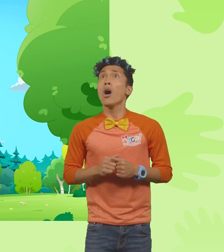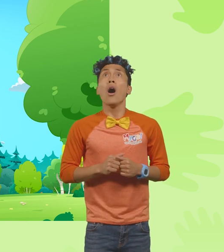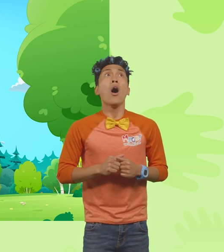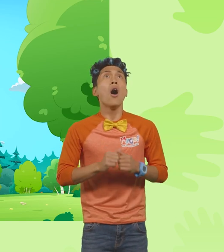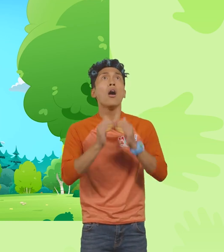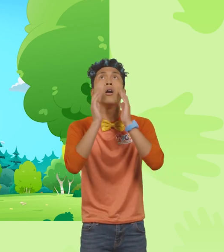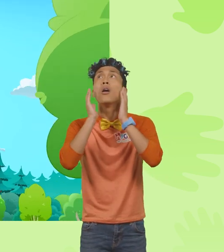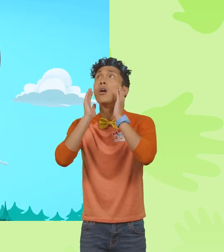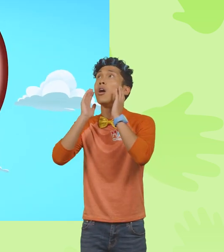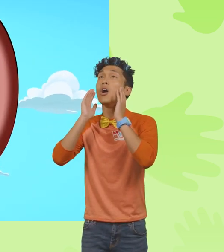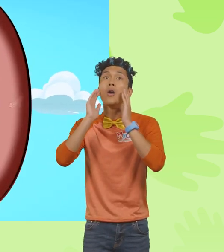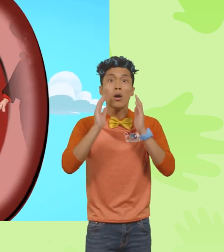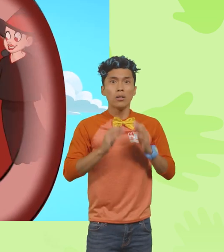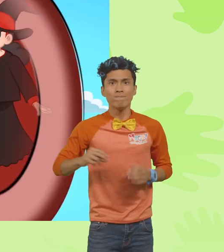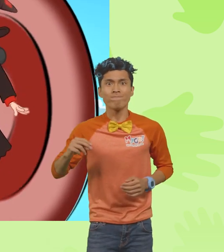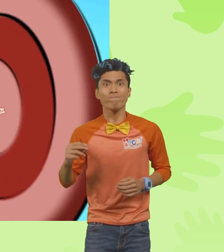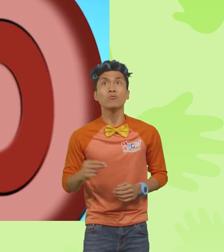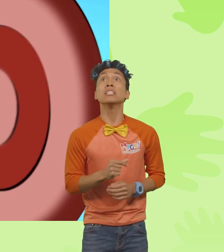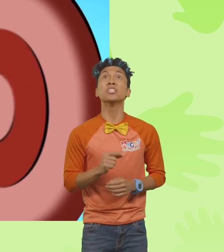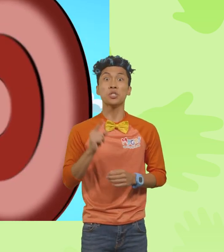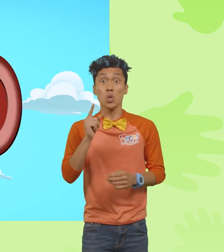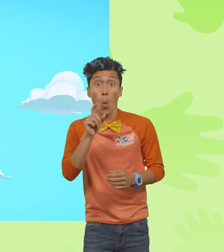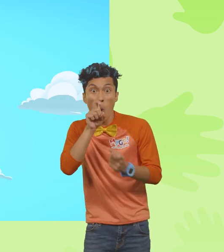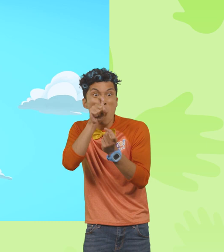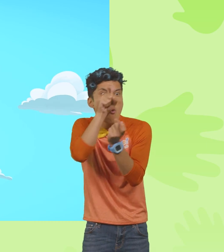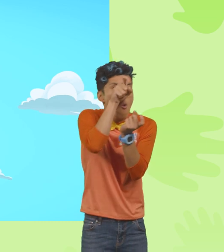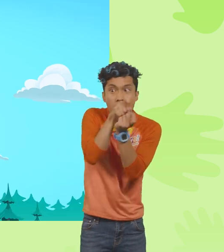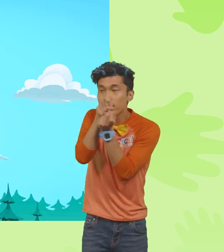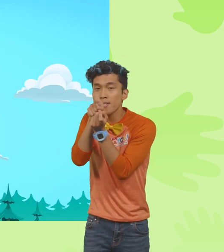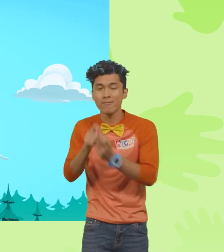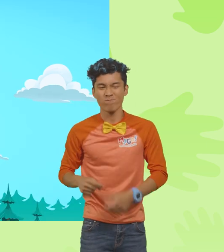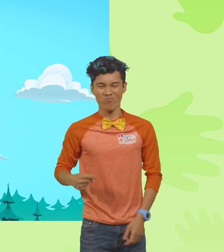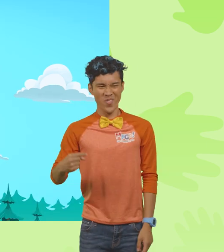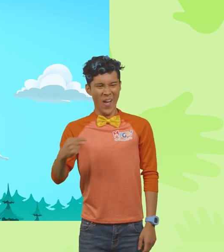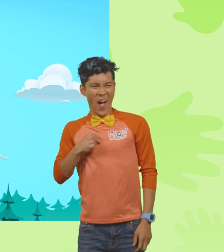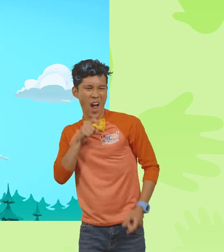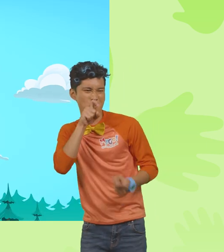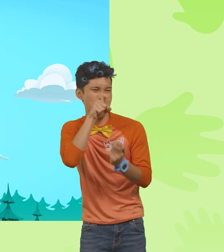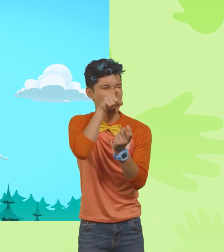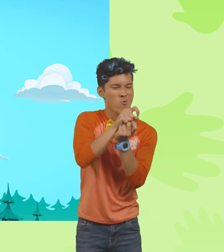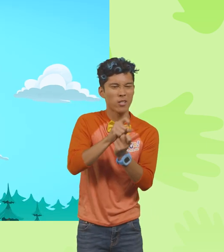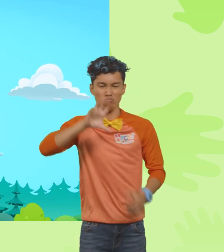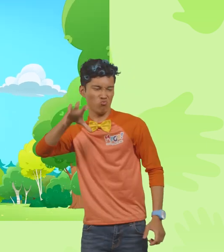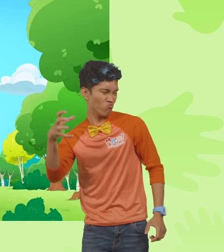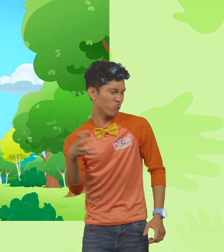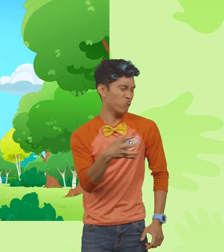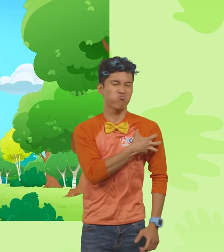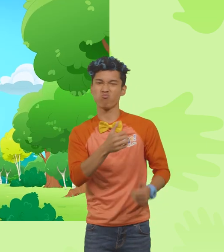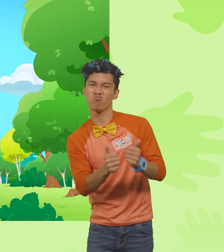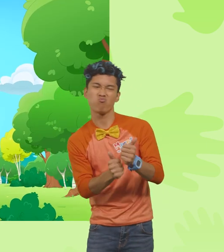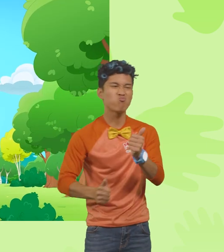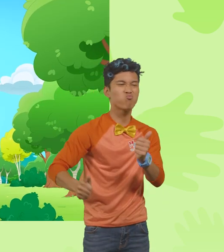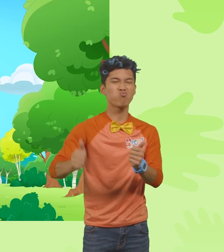Oh, no. Uh-oh. It's the witch. I am the most powerful witch in the world.